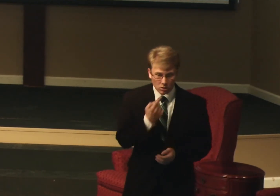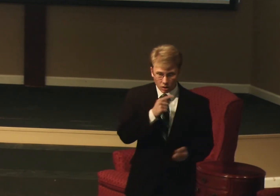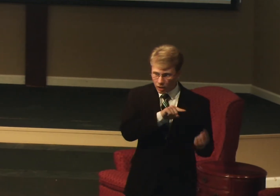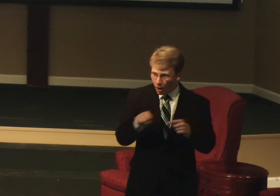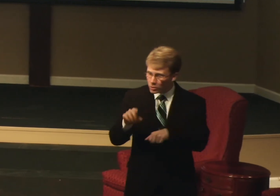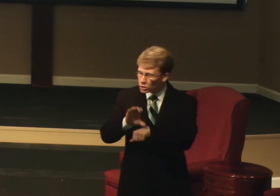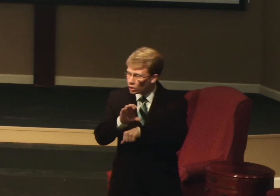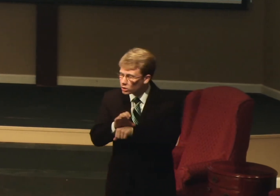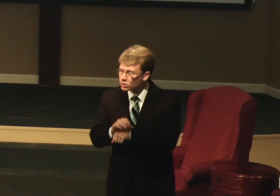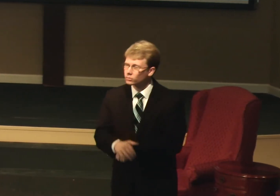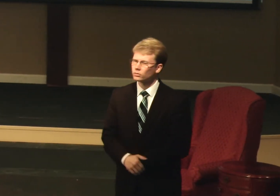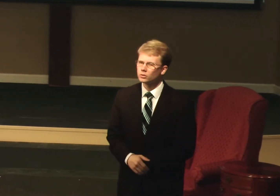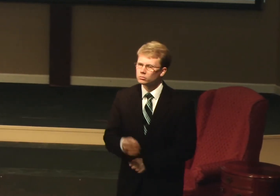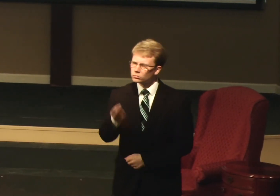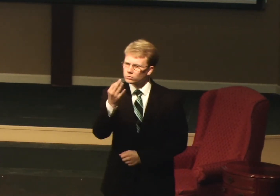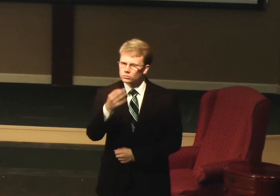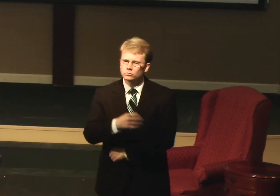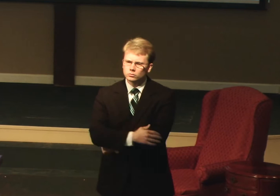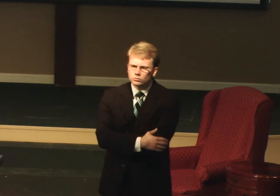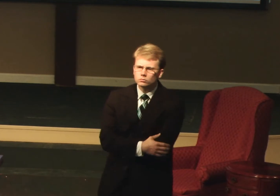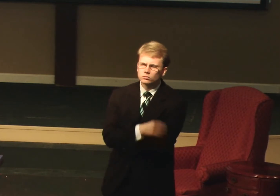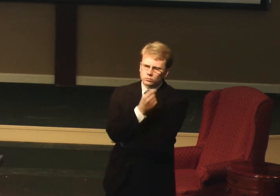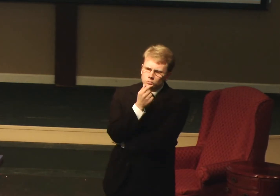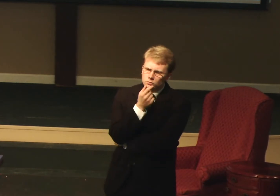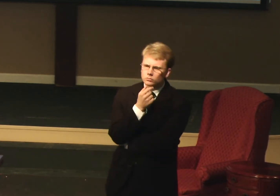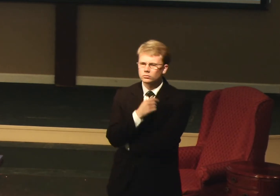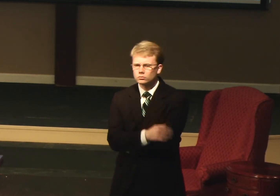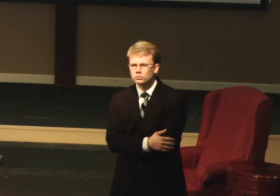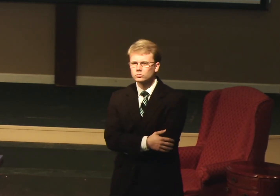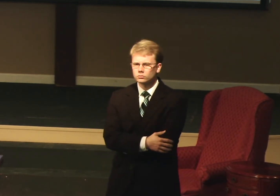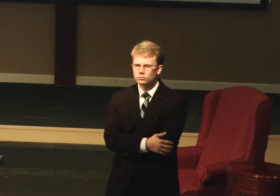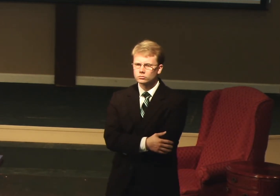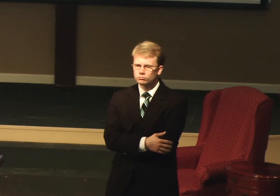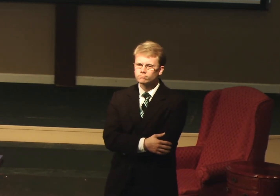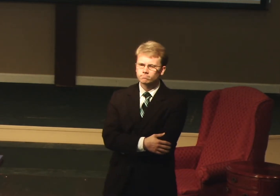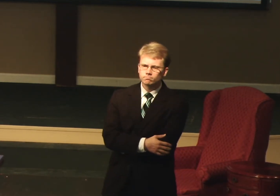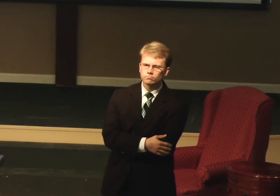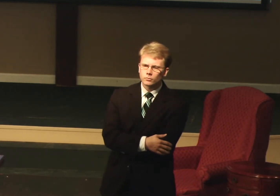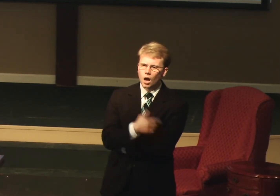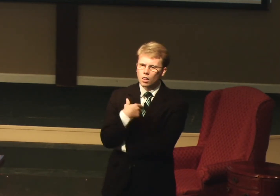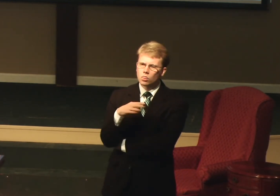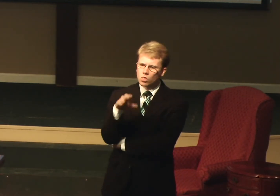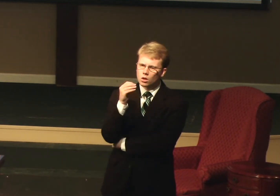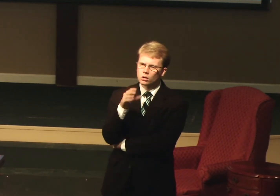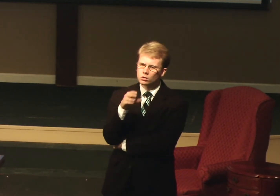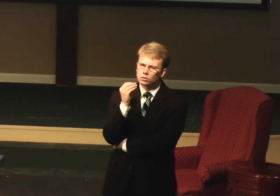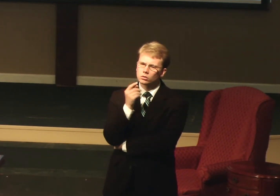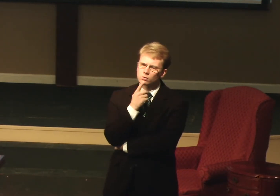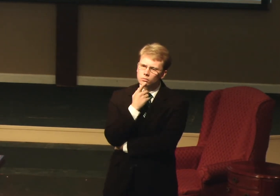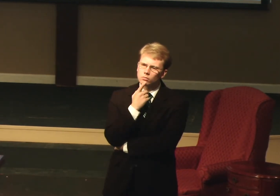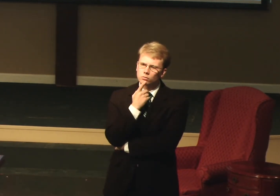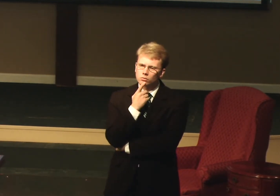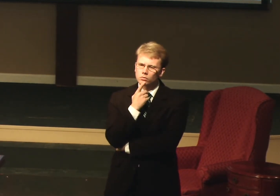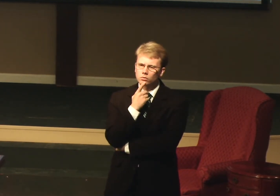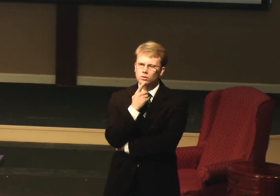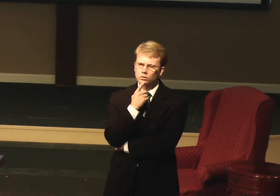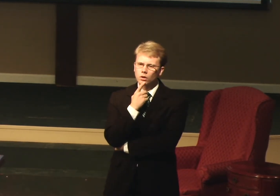fail. You say, you know, I don't want to come to church, but I'll come, okay. Okay, I learned something there,